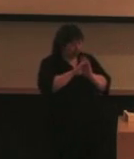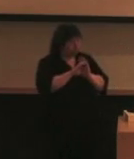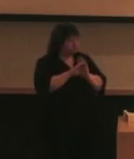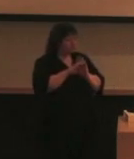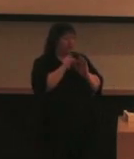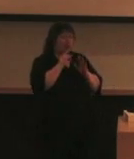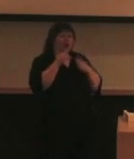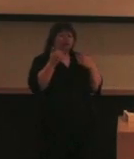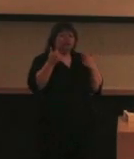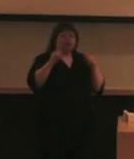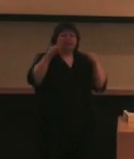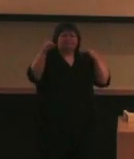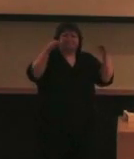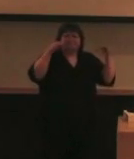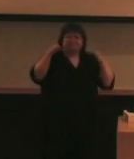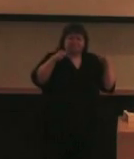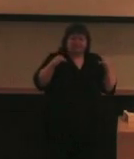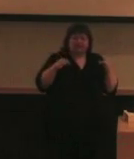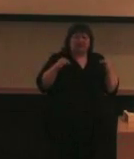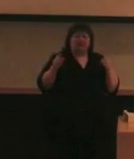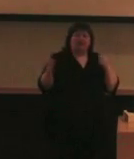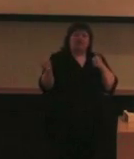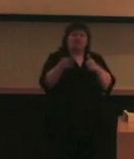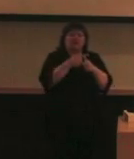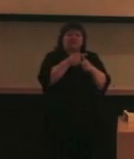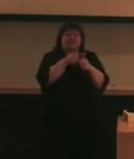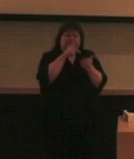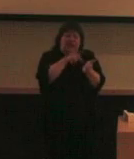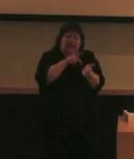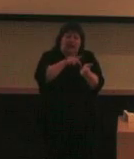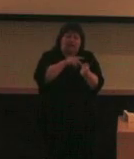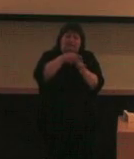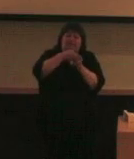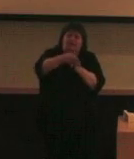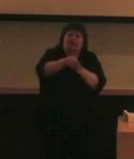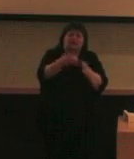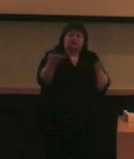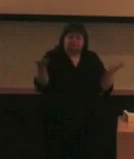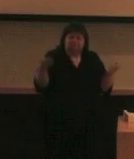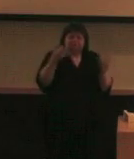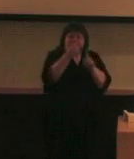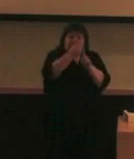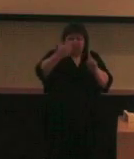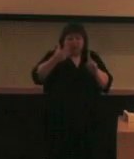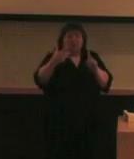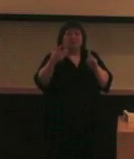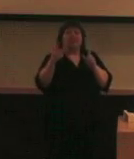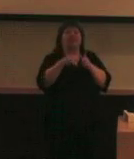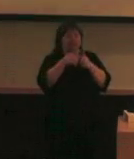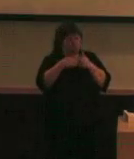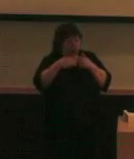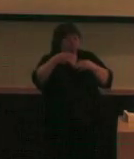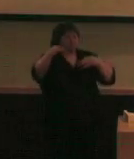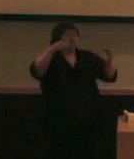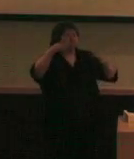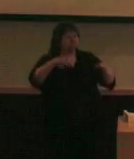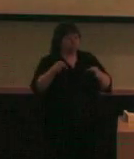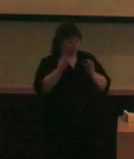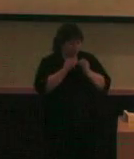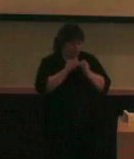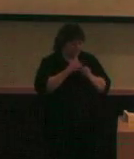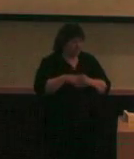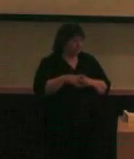I want to at least first start off into the psychiatric realm first, and then go a little bit further.